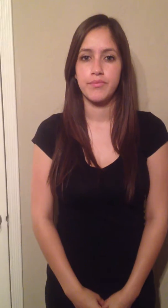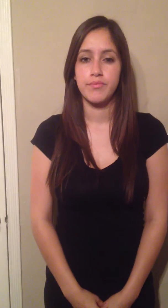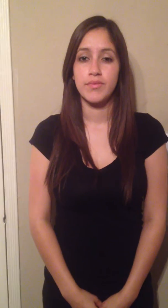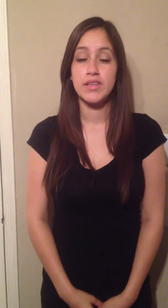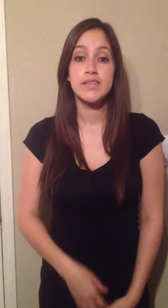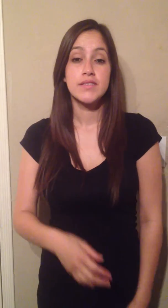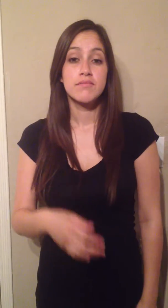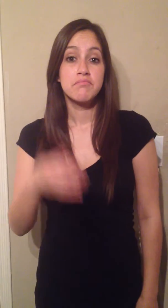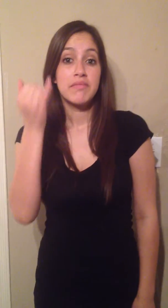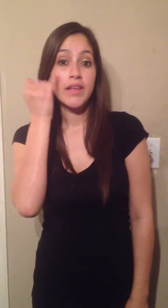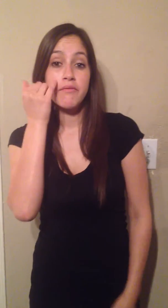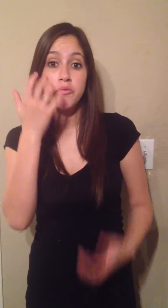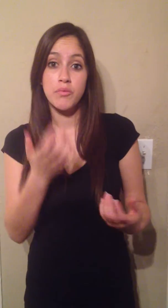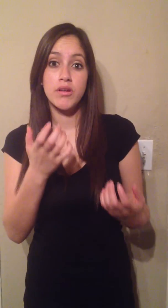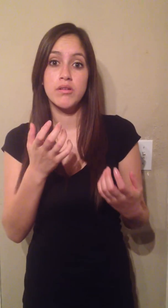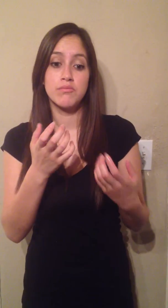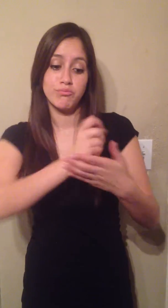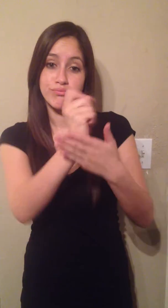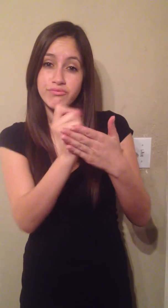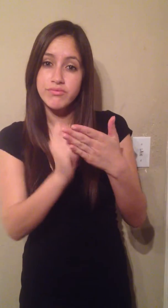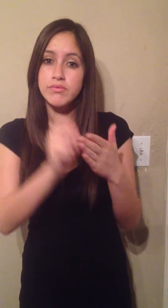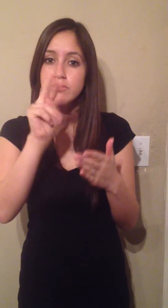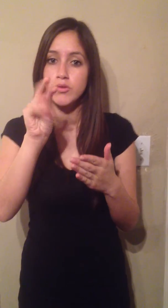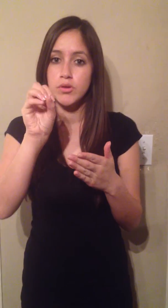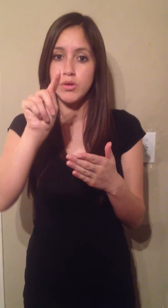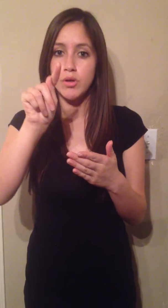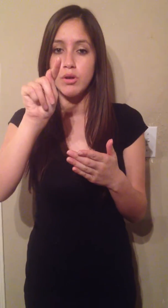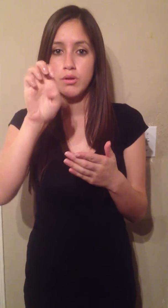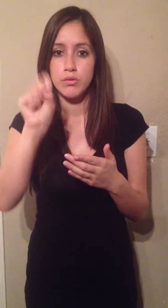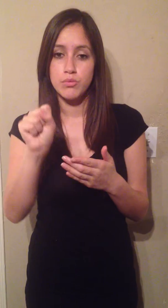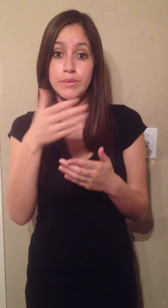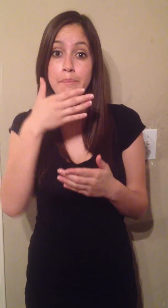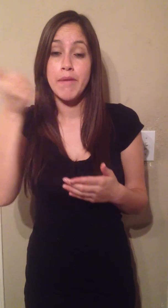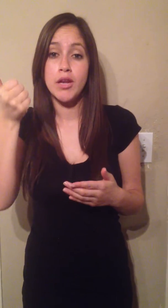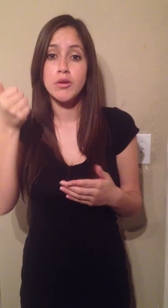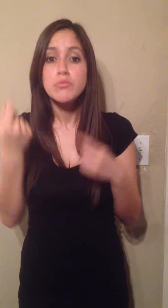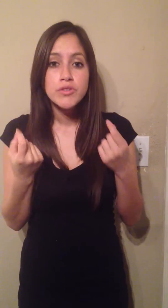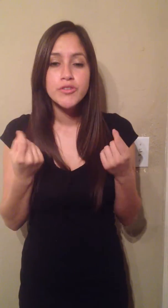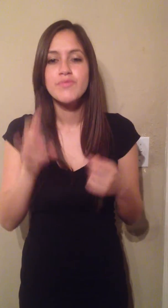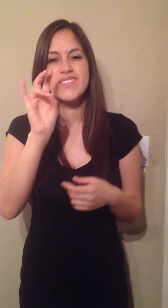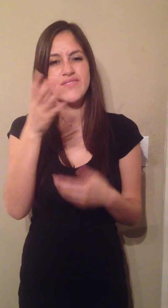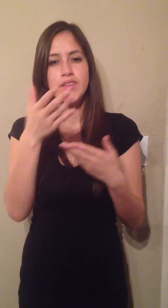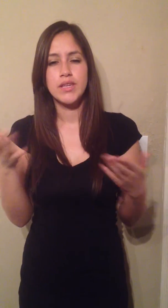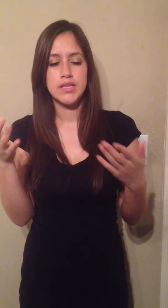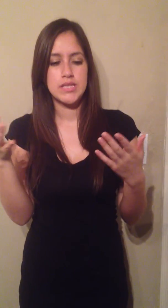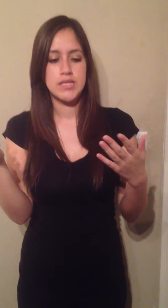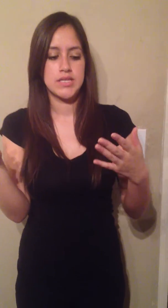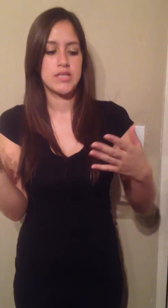take better lecture notes. There are 7 things listed here, a couple of little sub-points, so this will hopefully be easy for